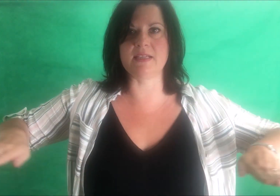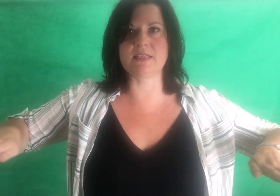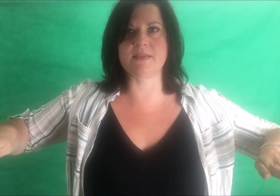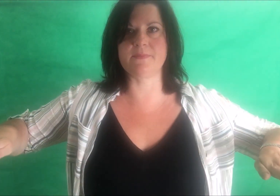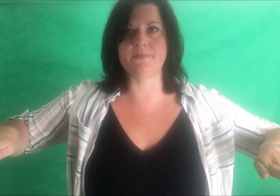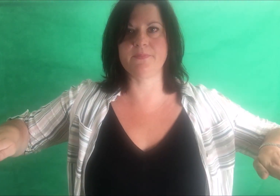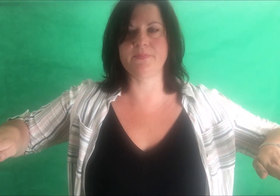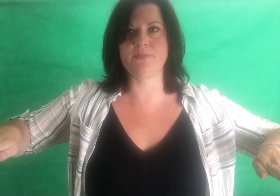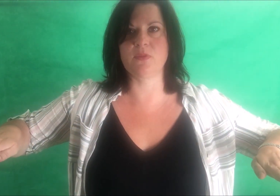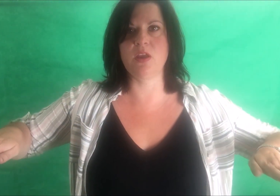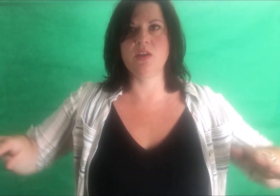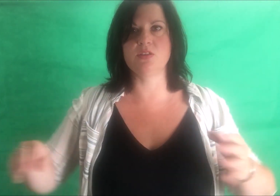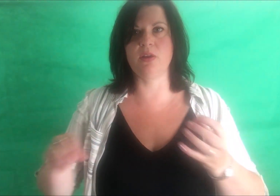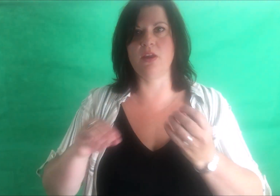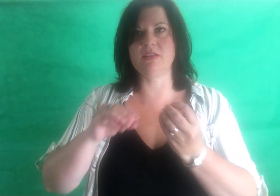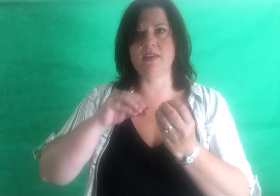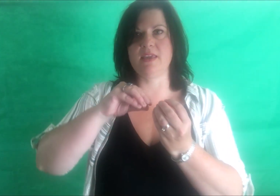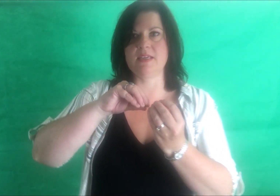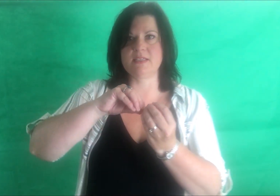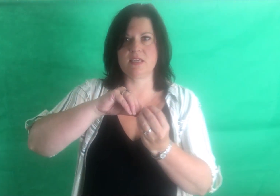flat. So it goes like this.